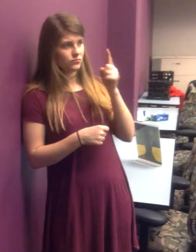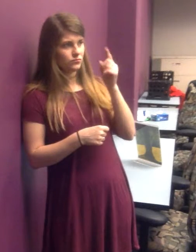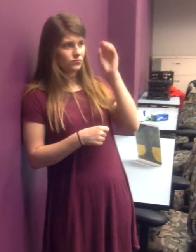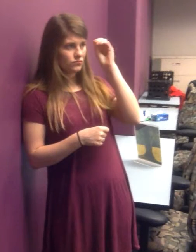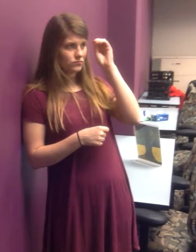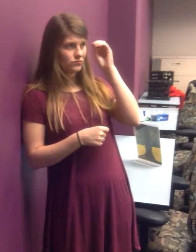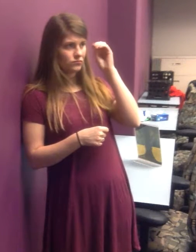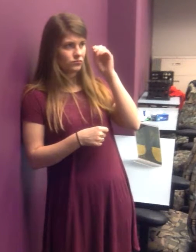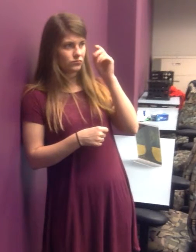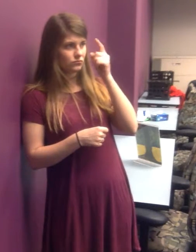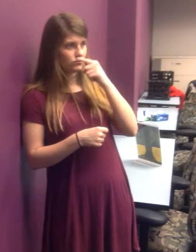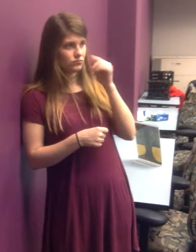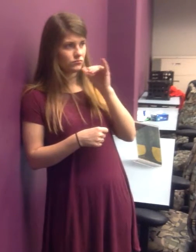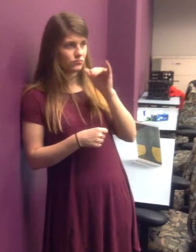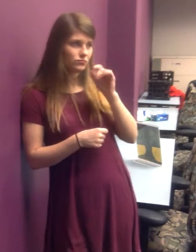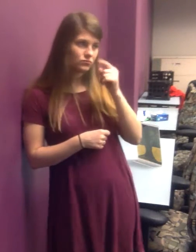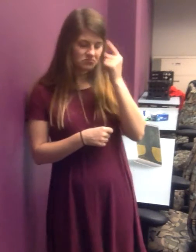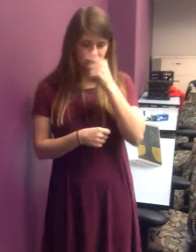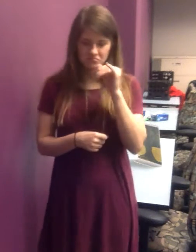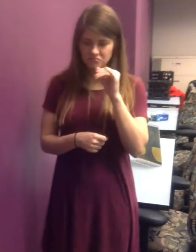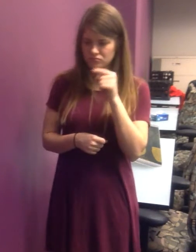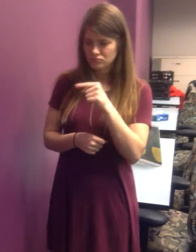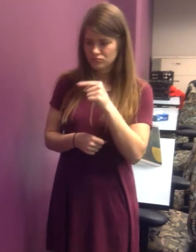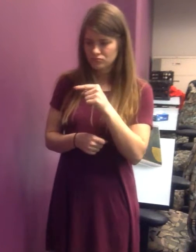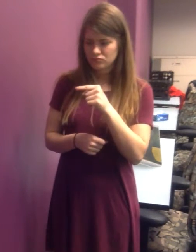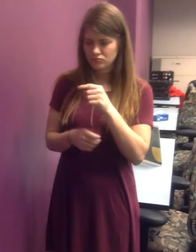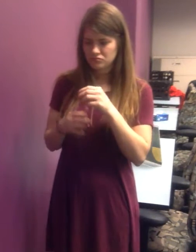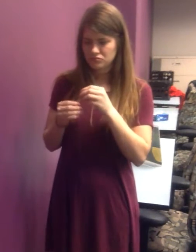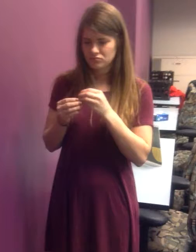what happens. The ocean's going to win.